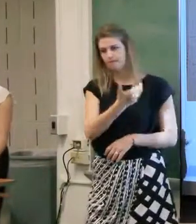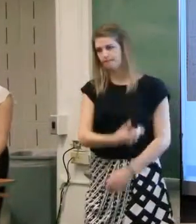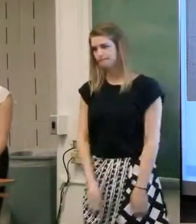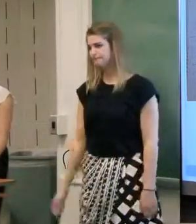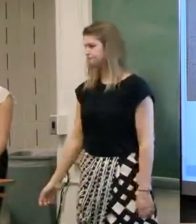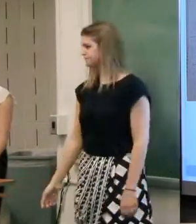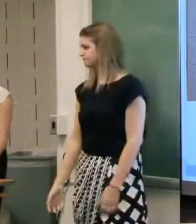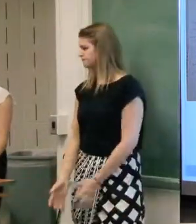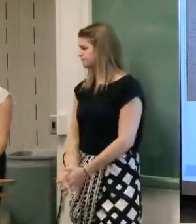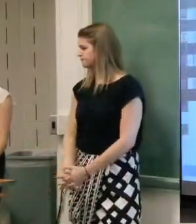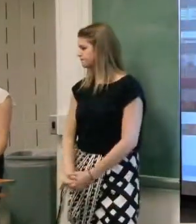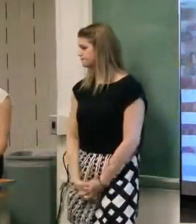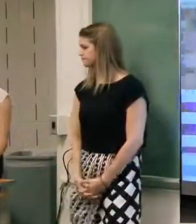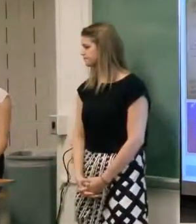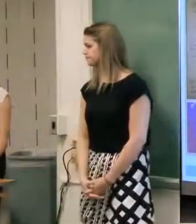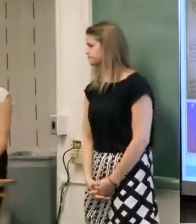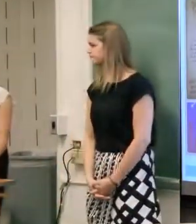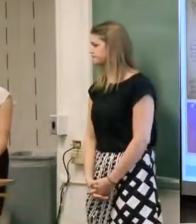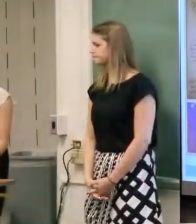interpret that.